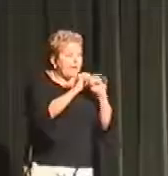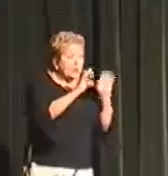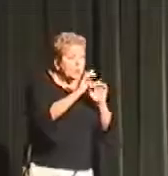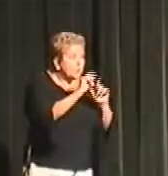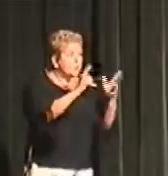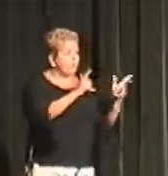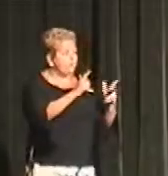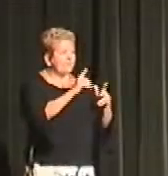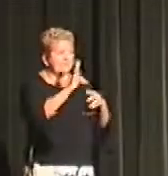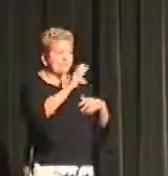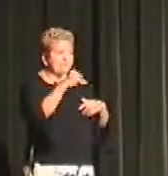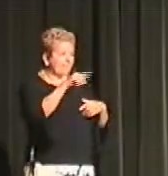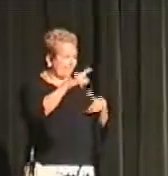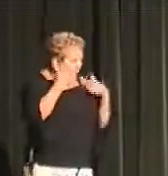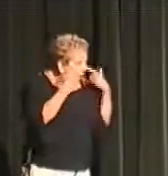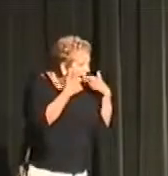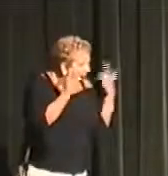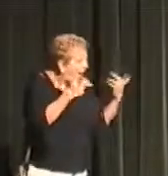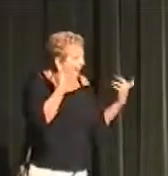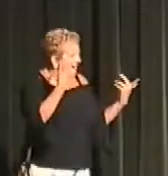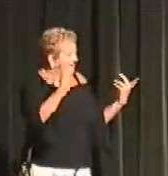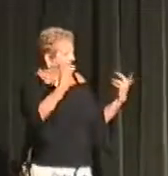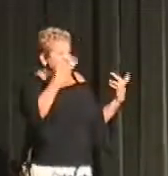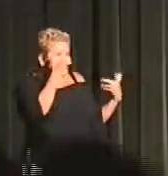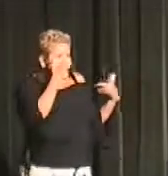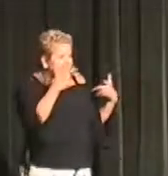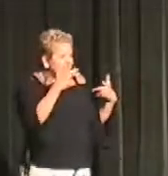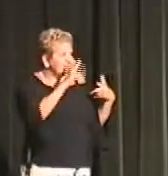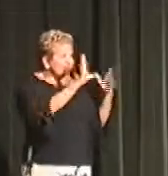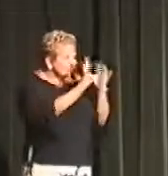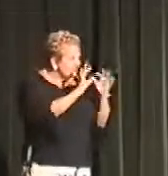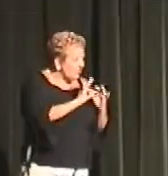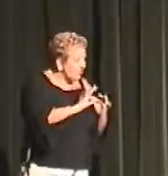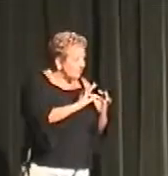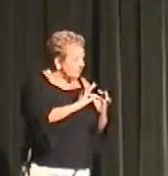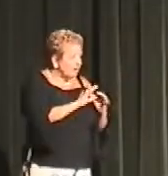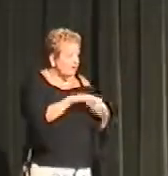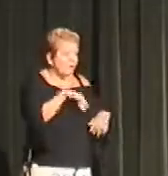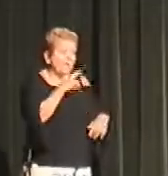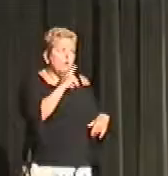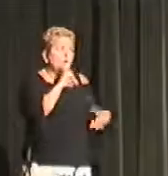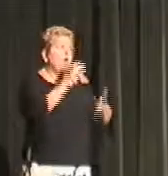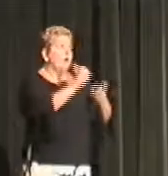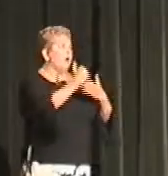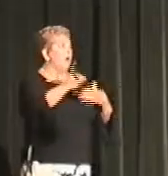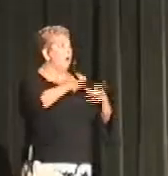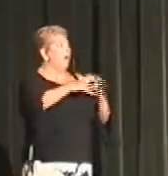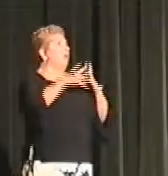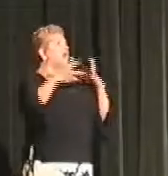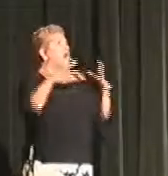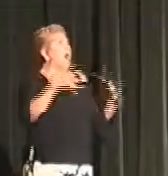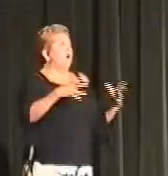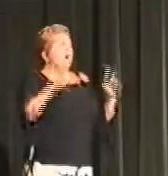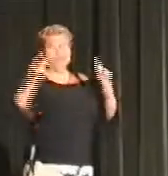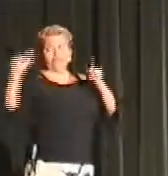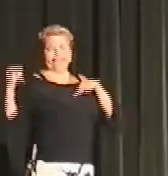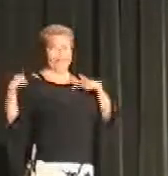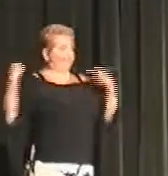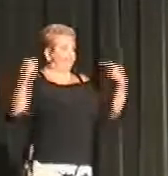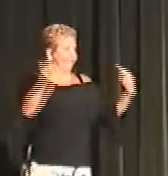humor, and their stories have done so much for me over the years, and it really it